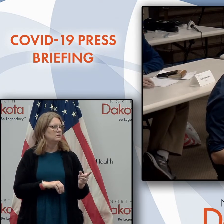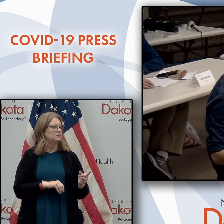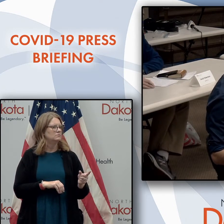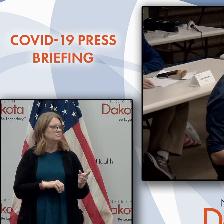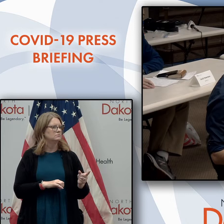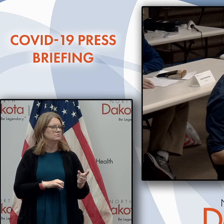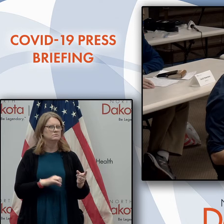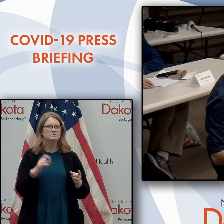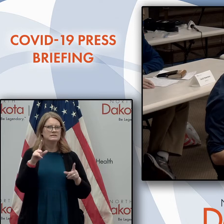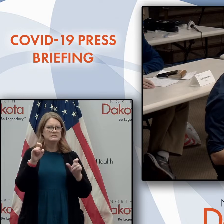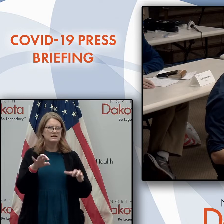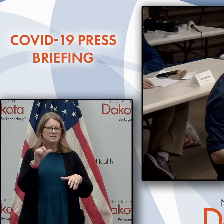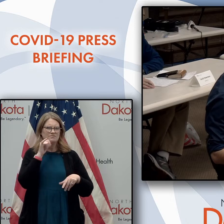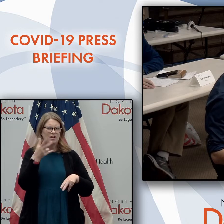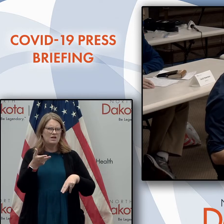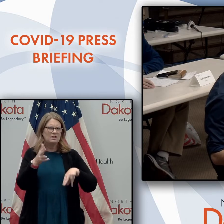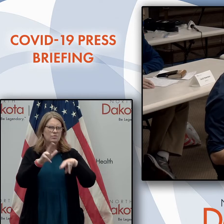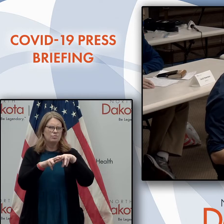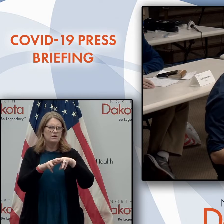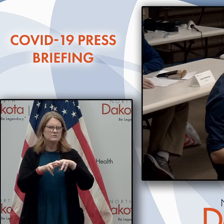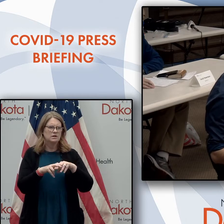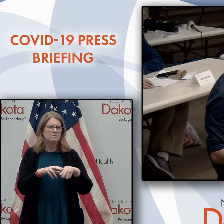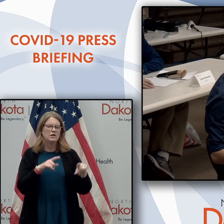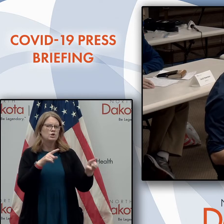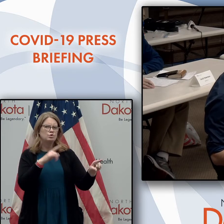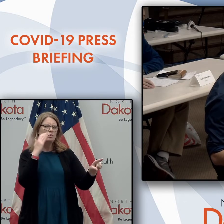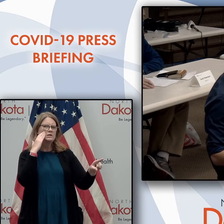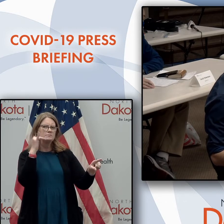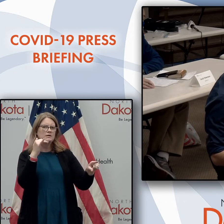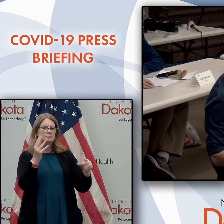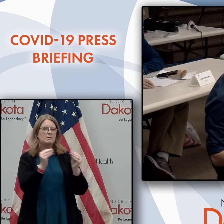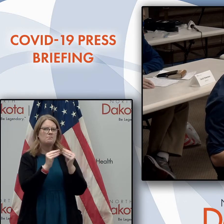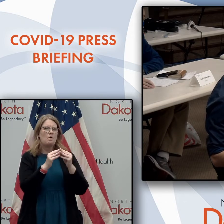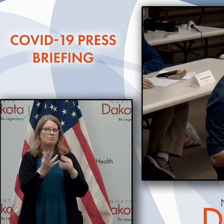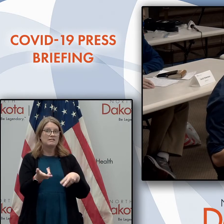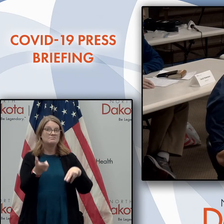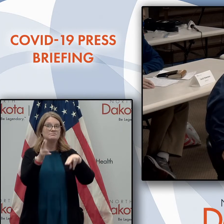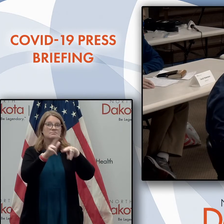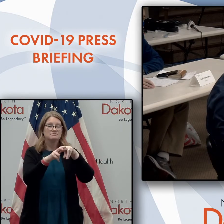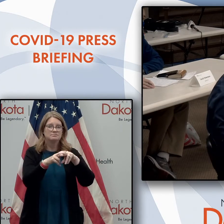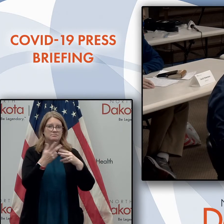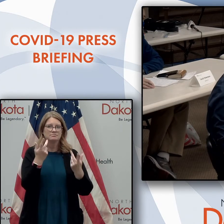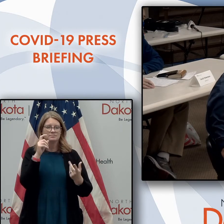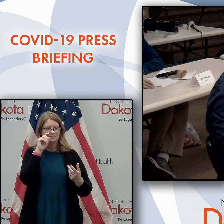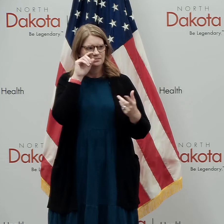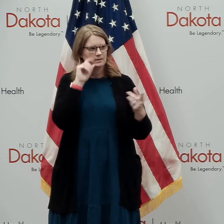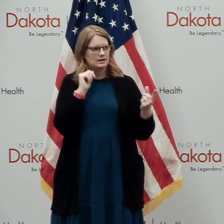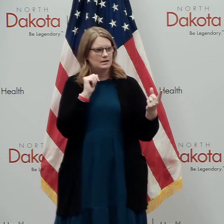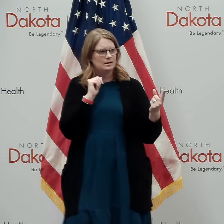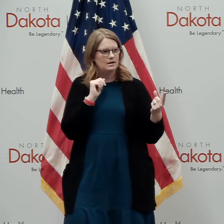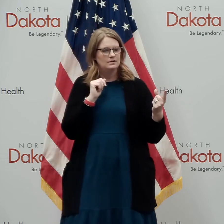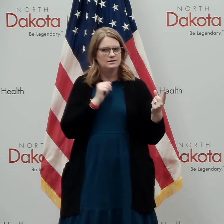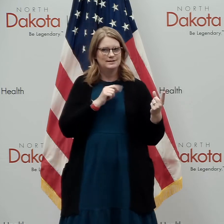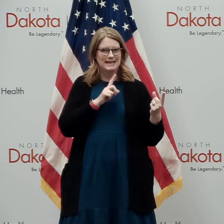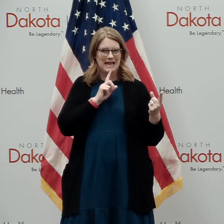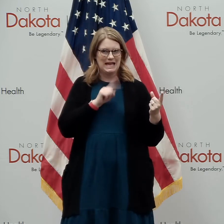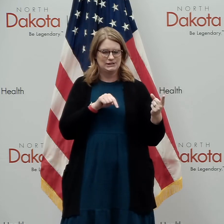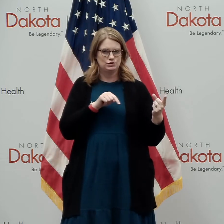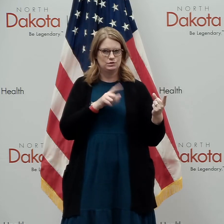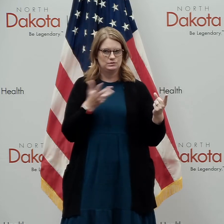testing increased the way maybe you expected it to with school starting up around now? Well, the answer there is